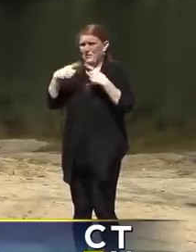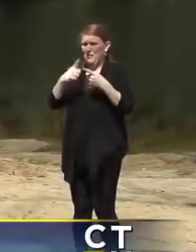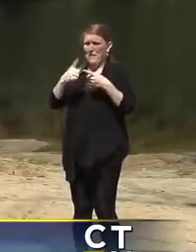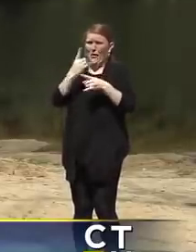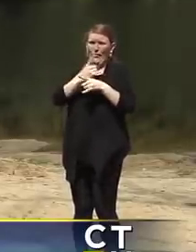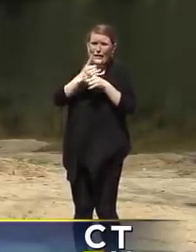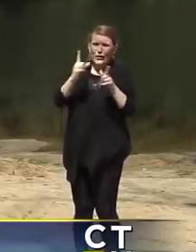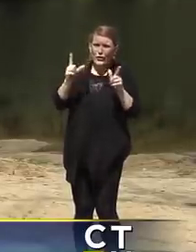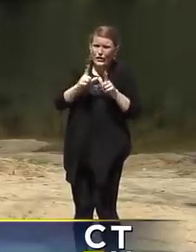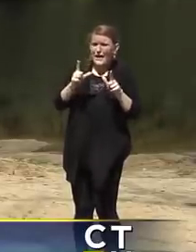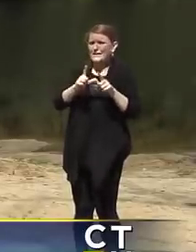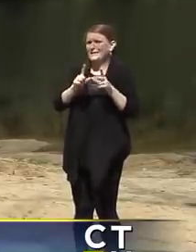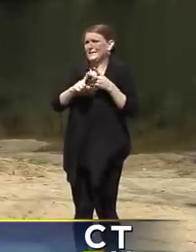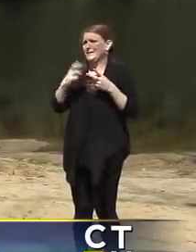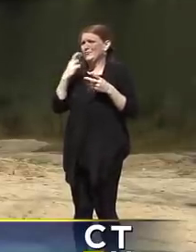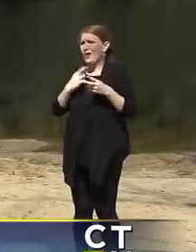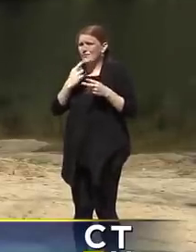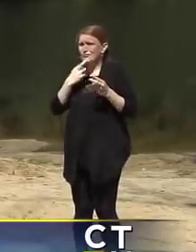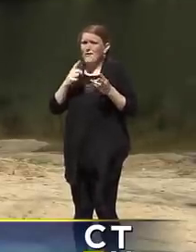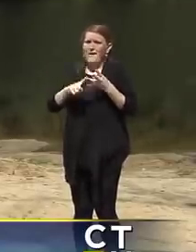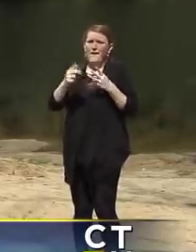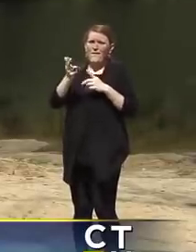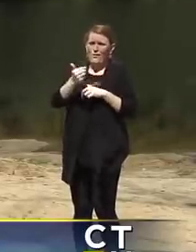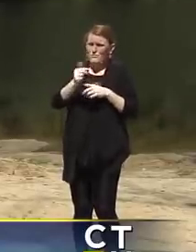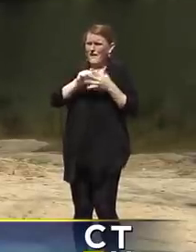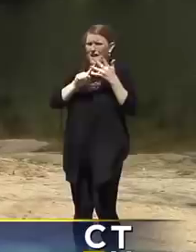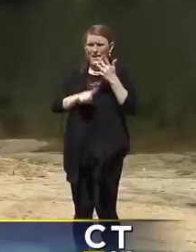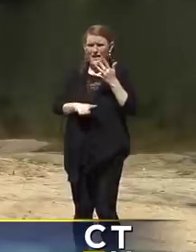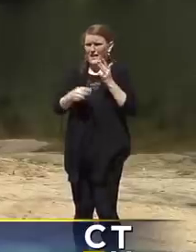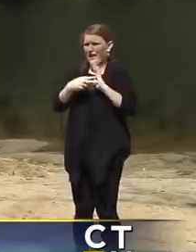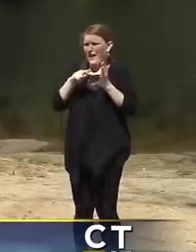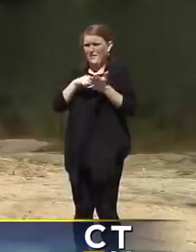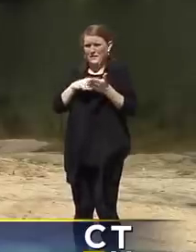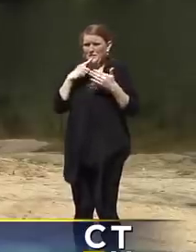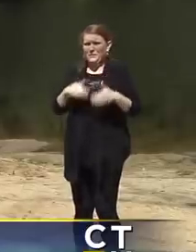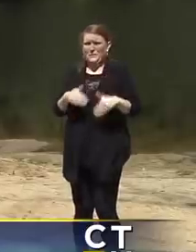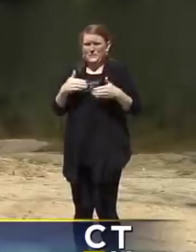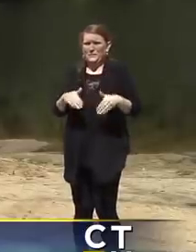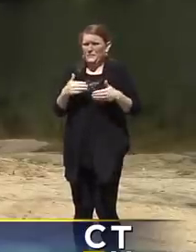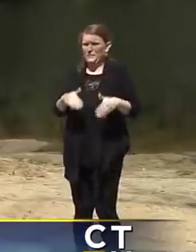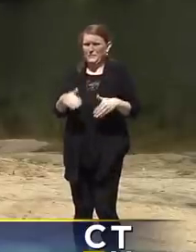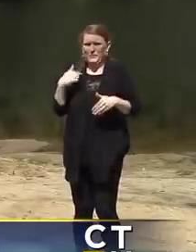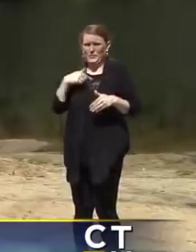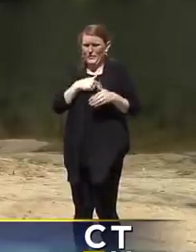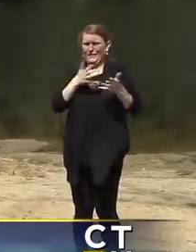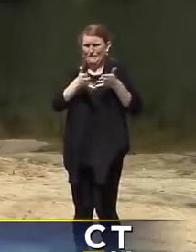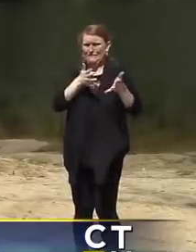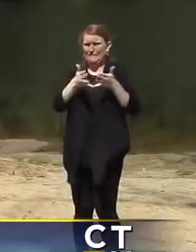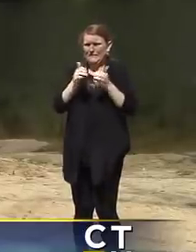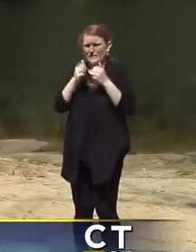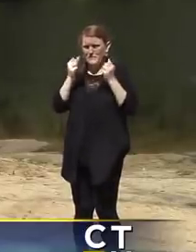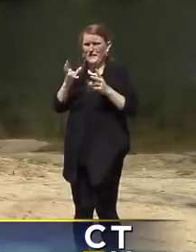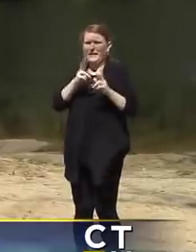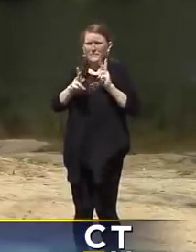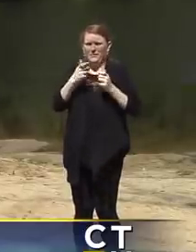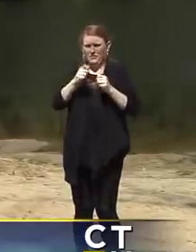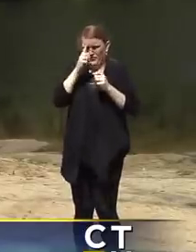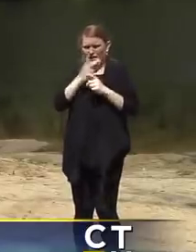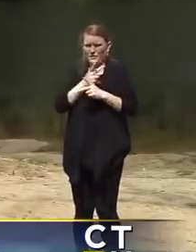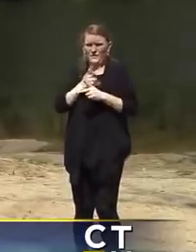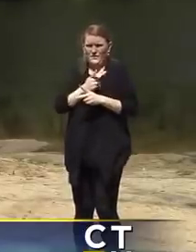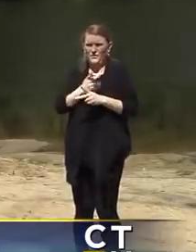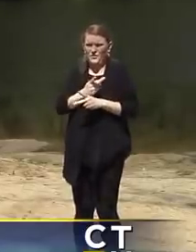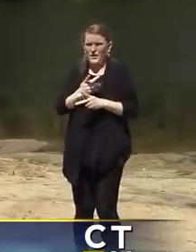about hotels. I mean, this is a lower public standard than everything else I've got around elsewhere in the state of Connecticut and elsewhere throughout